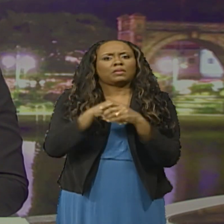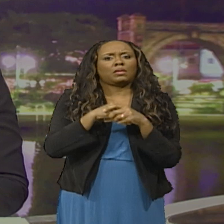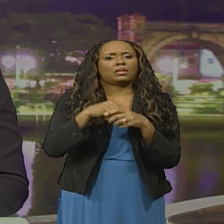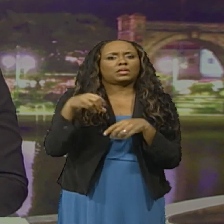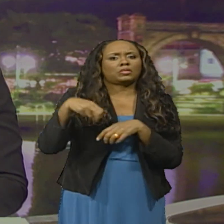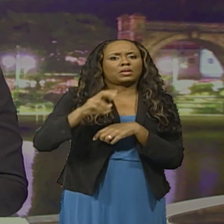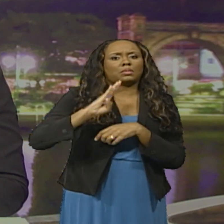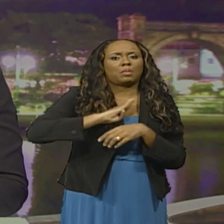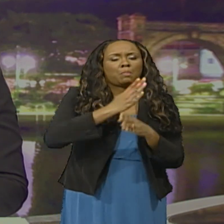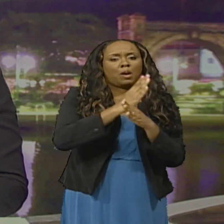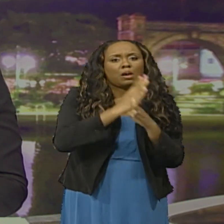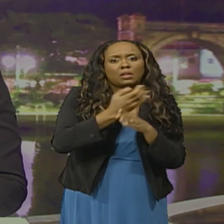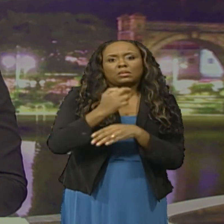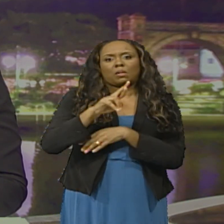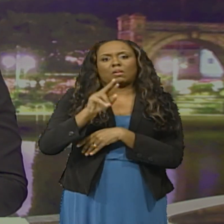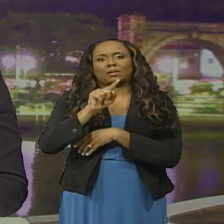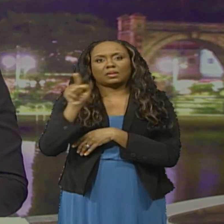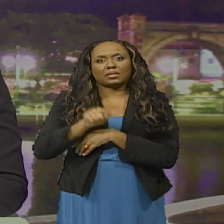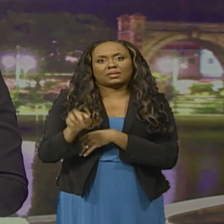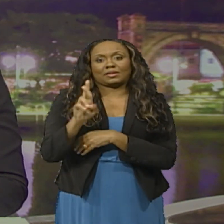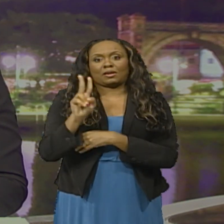Board buses or PSVs.